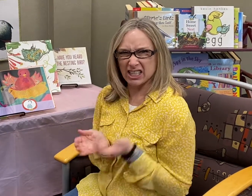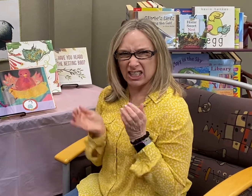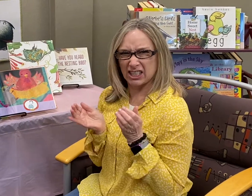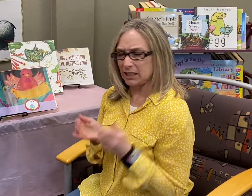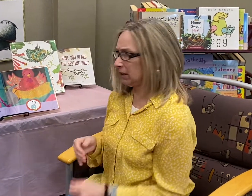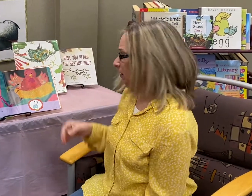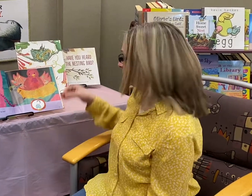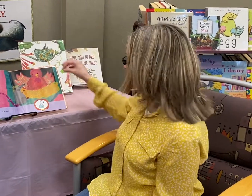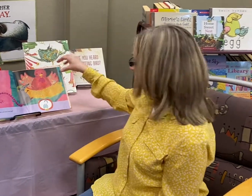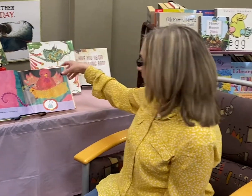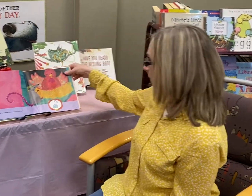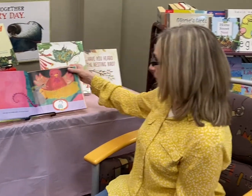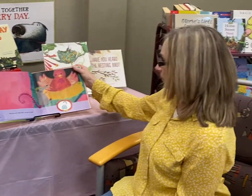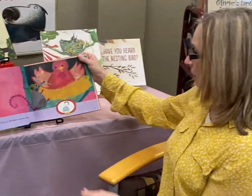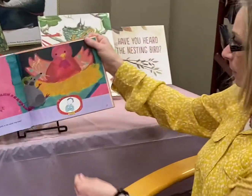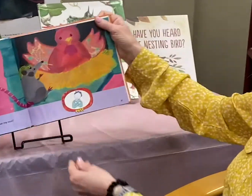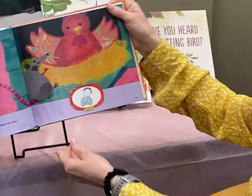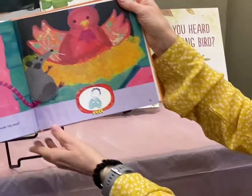nest? Here he is.